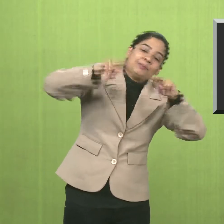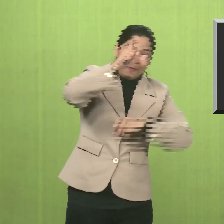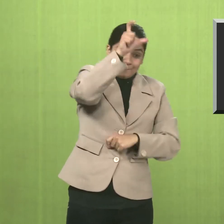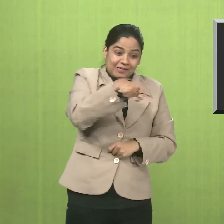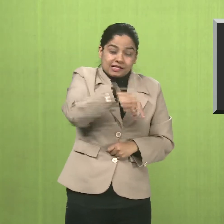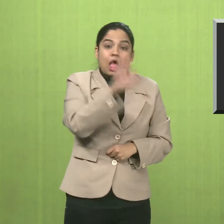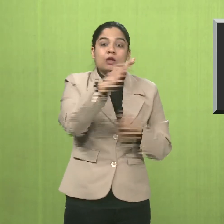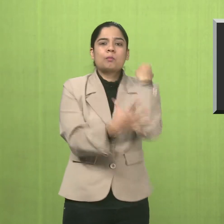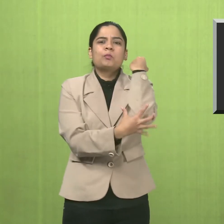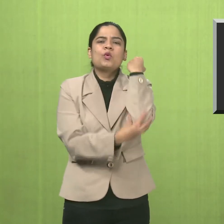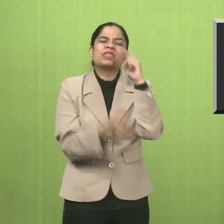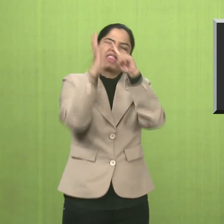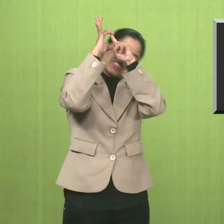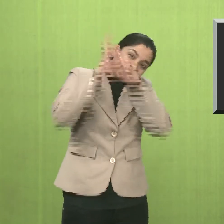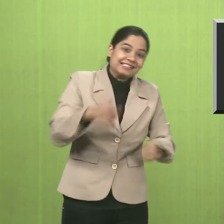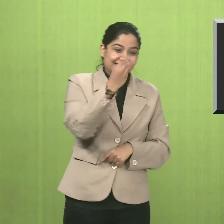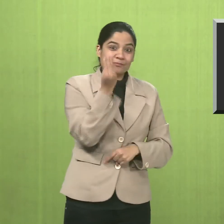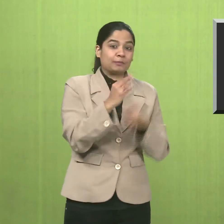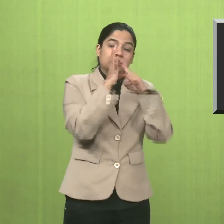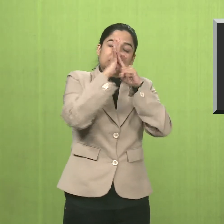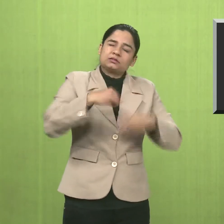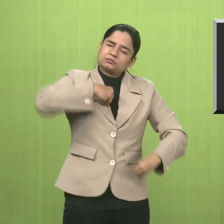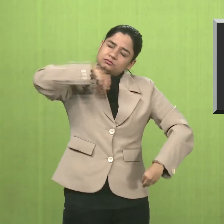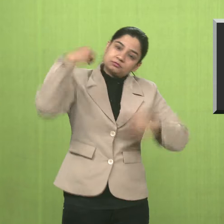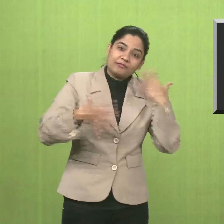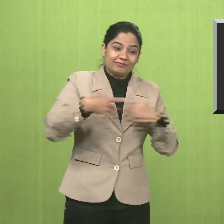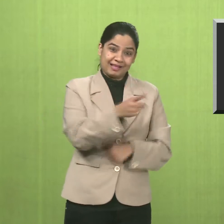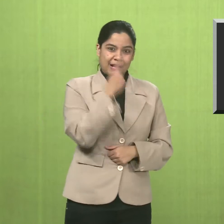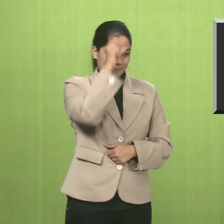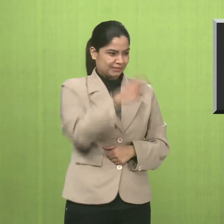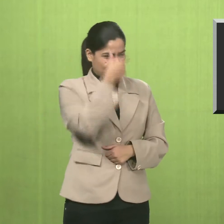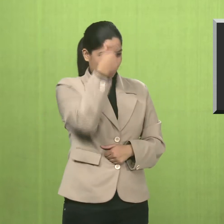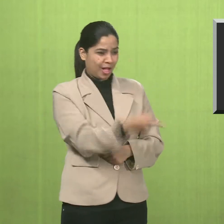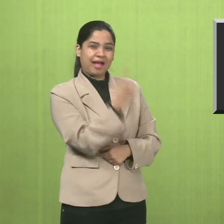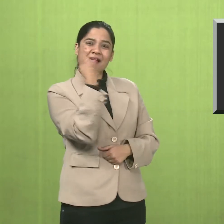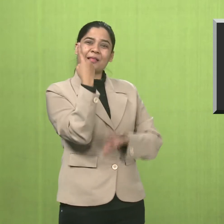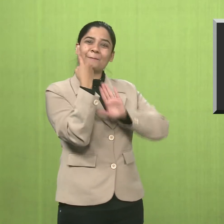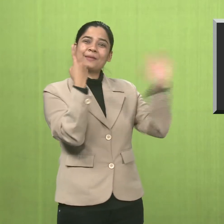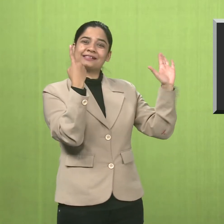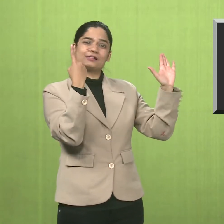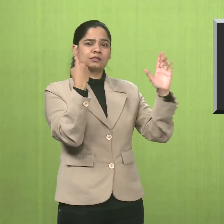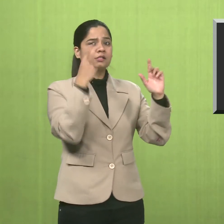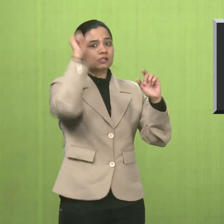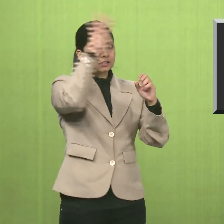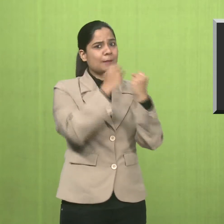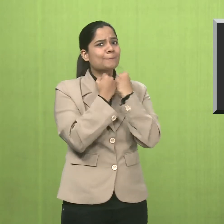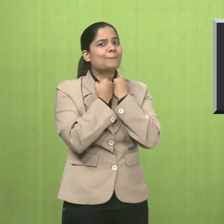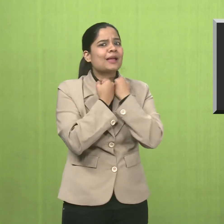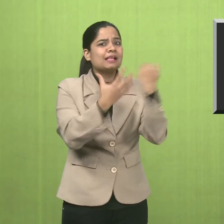the society and they are in extreme poverty. People like Radha are in extreme poverty. There are so